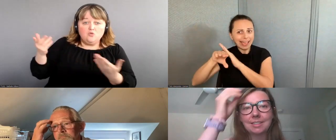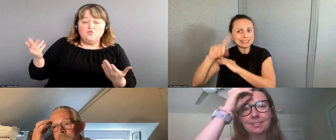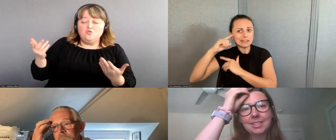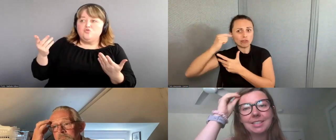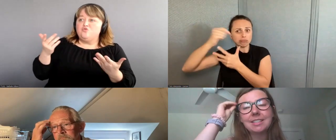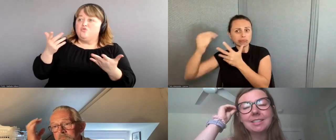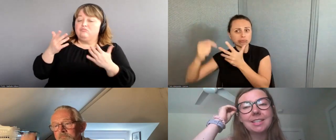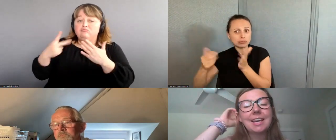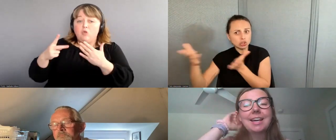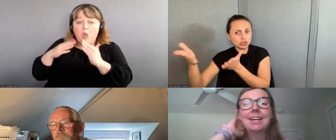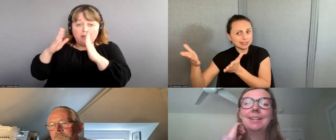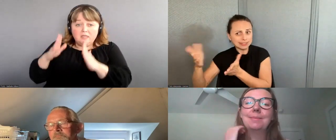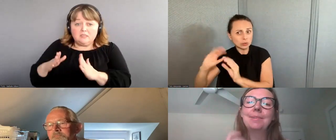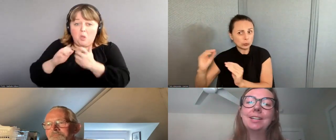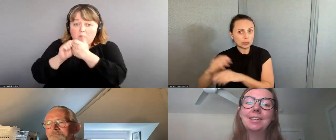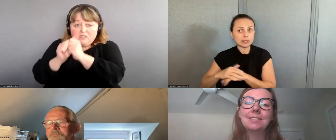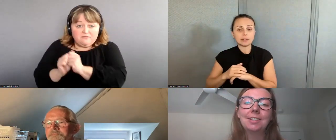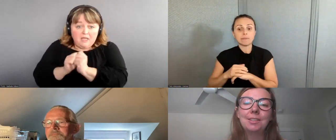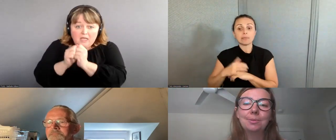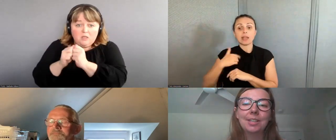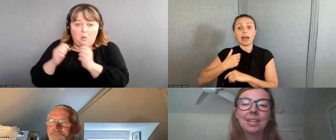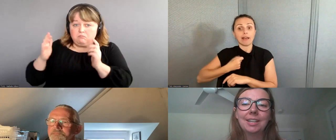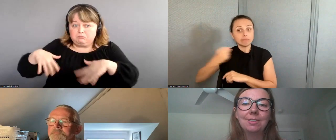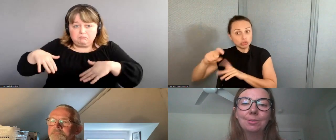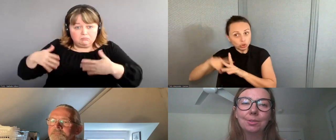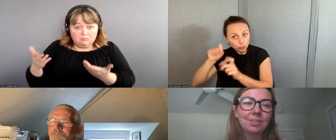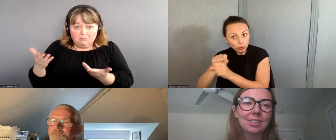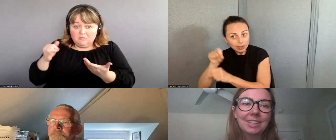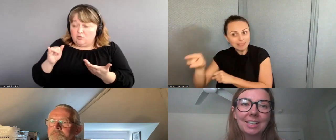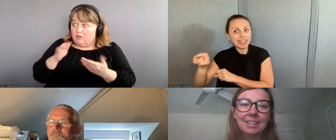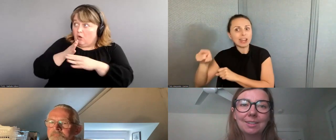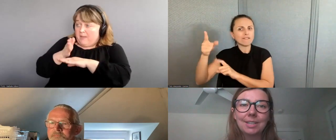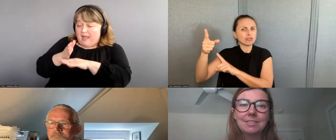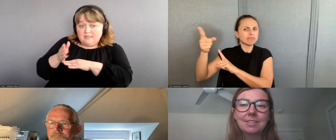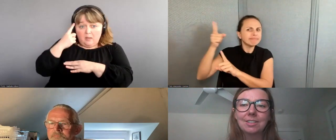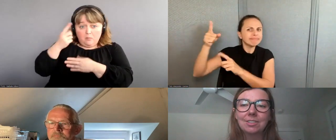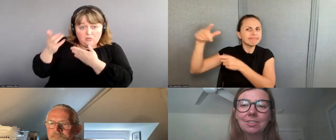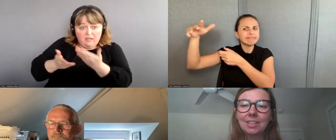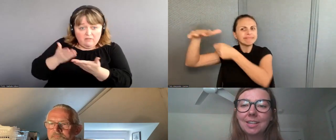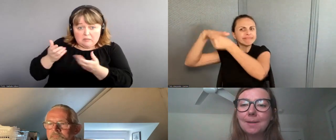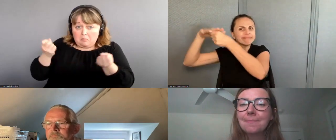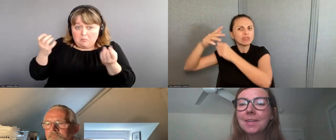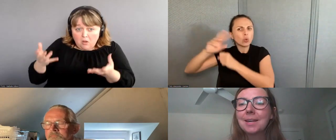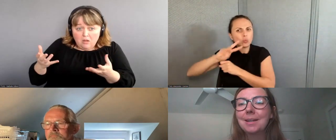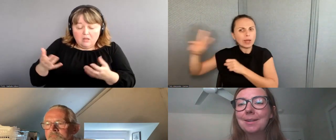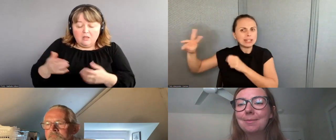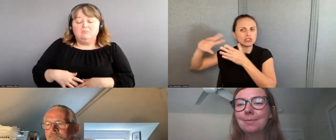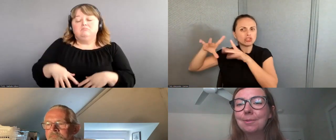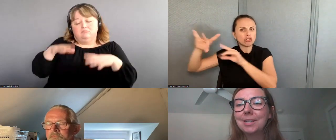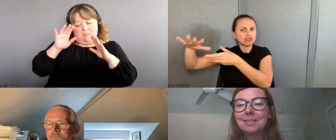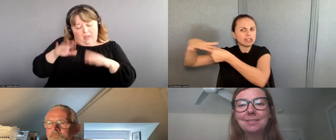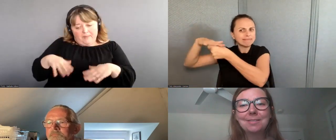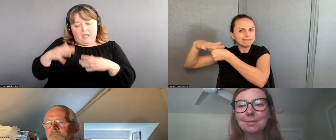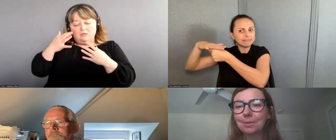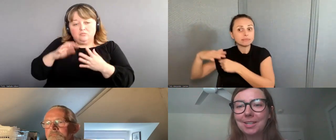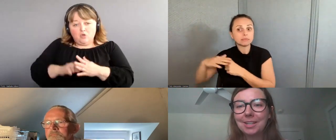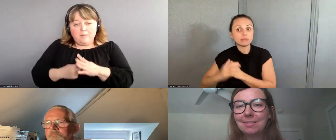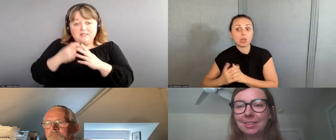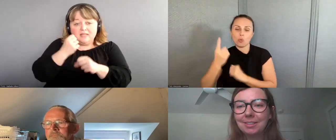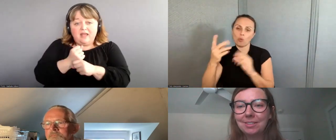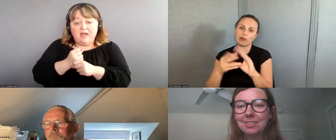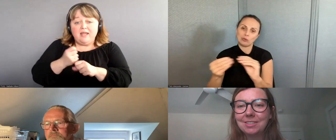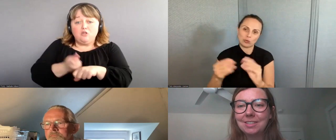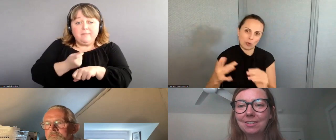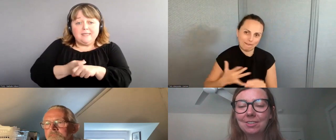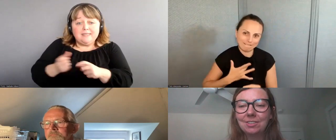these services. And I started working at a rural clinic in Western Australia. One story I